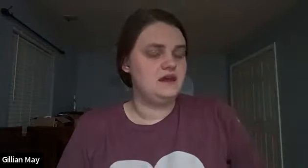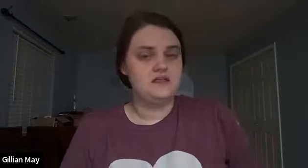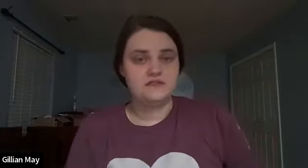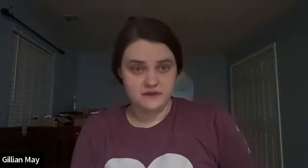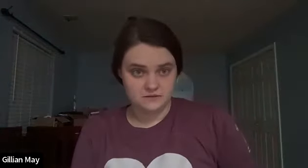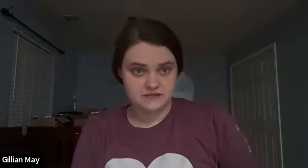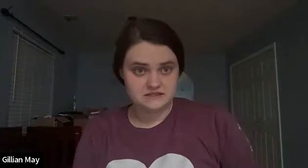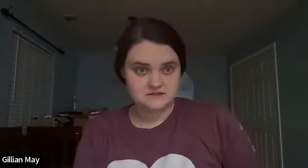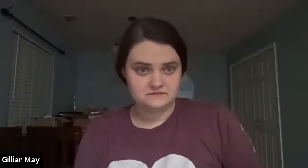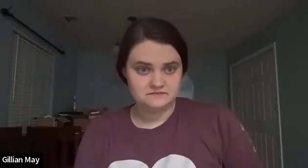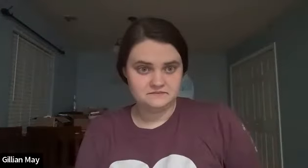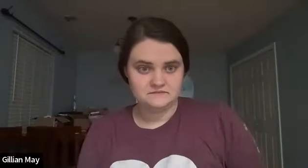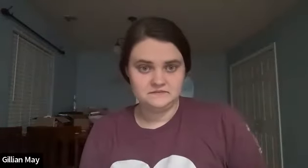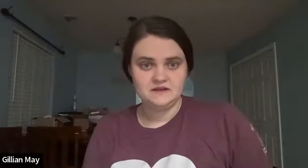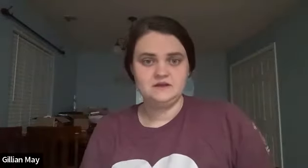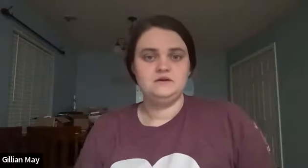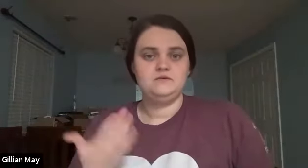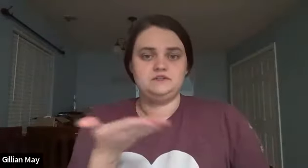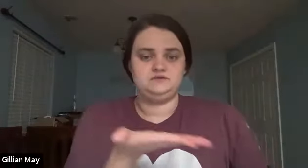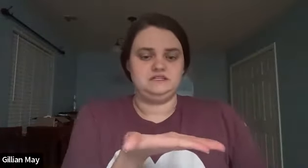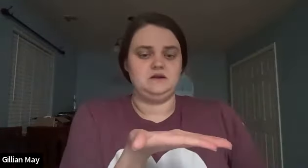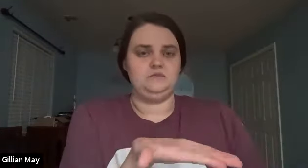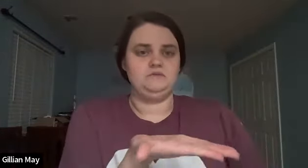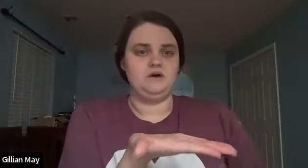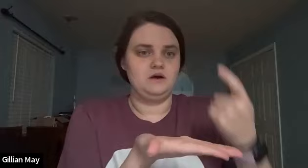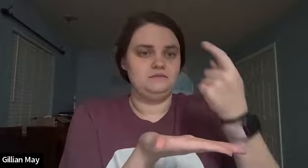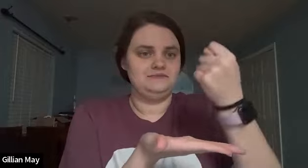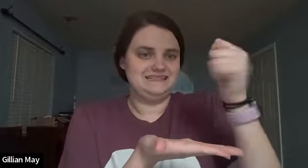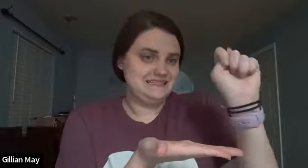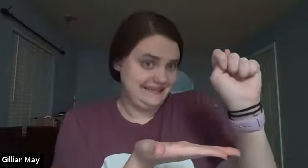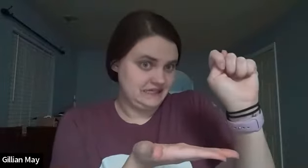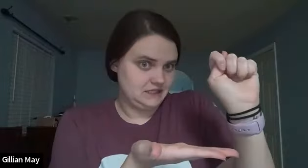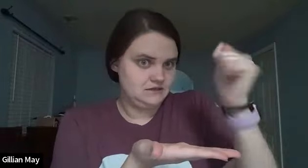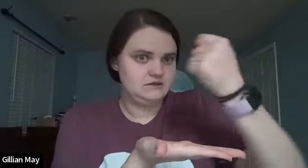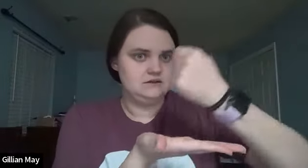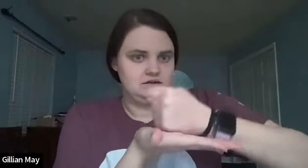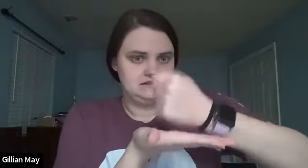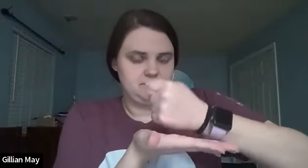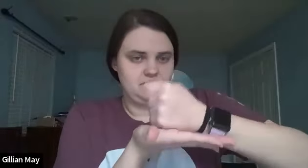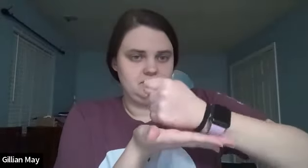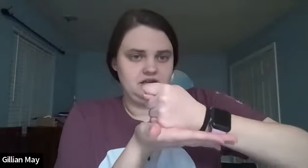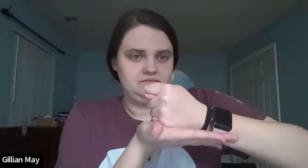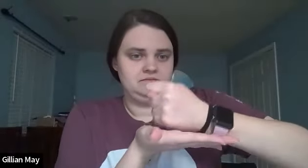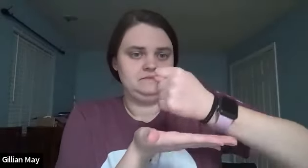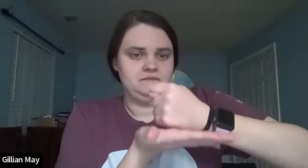Then therapist, which was that open palm, T, tapping on your hand.